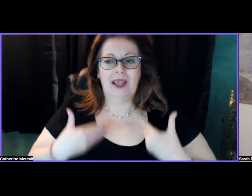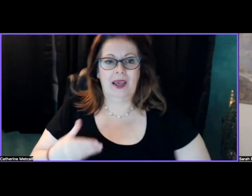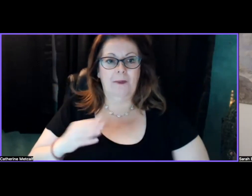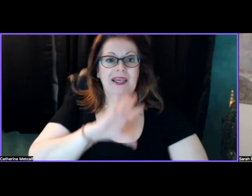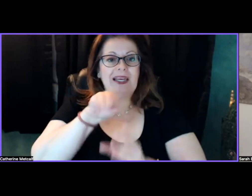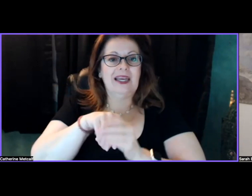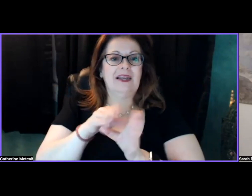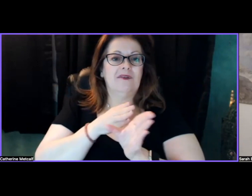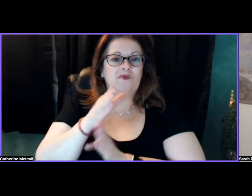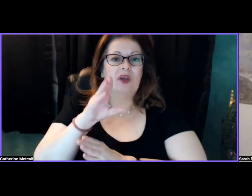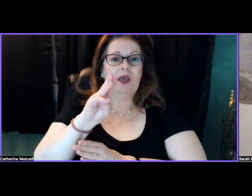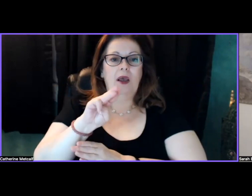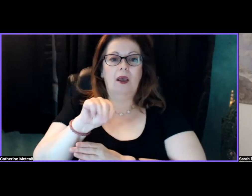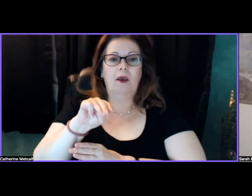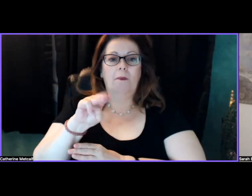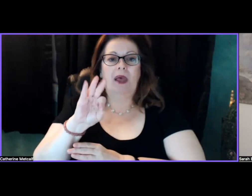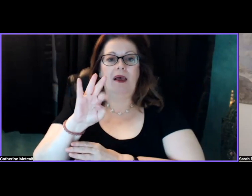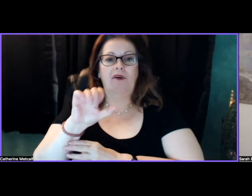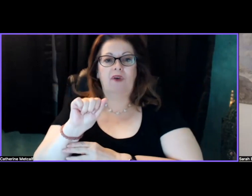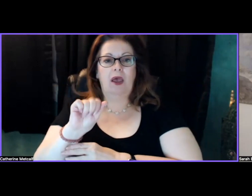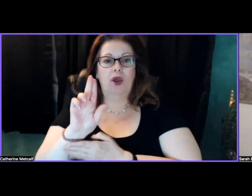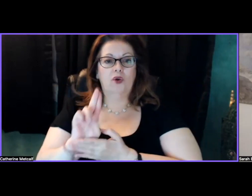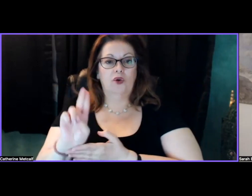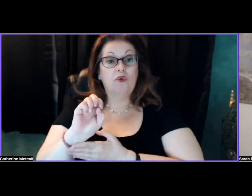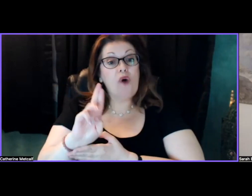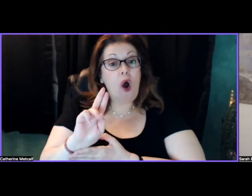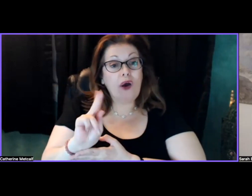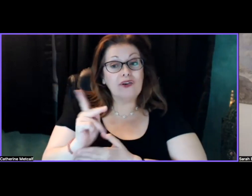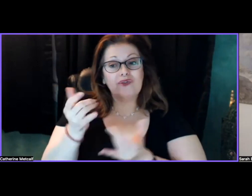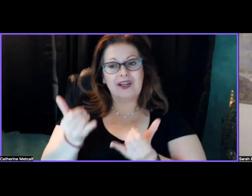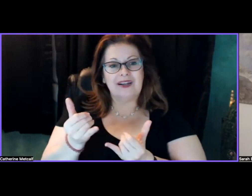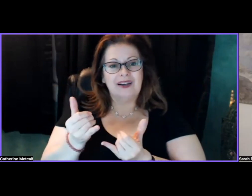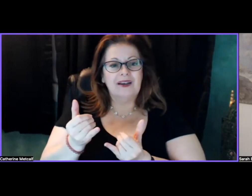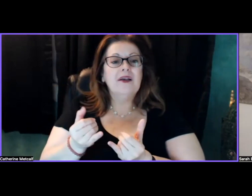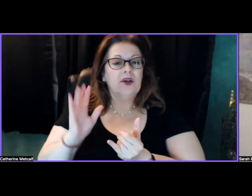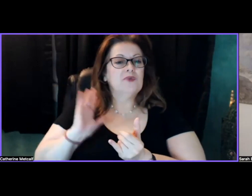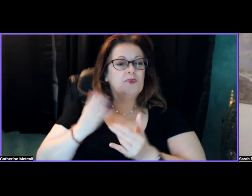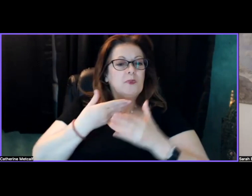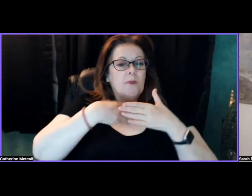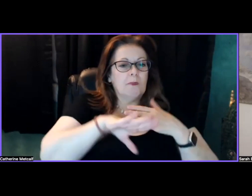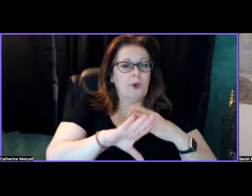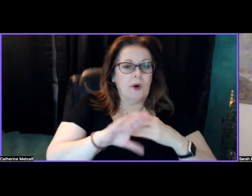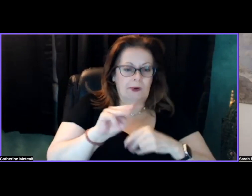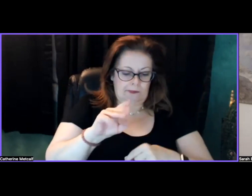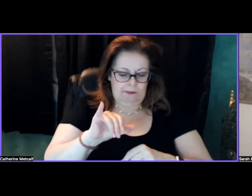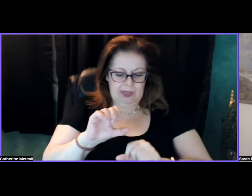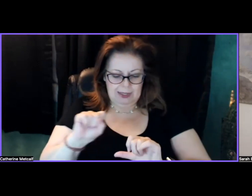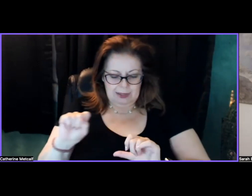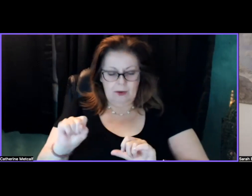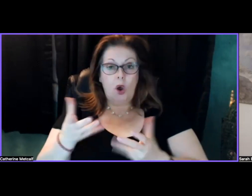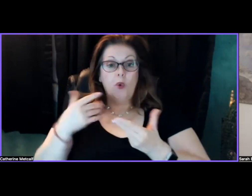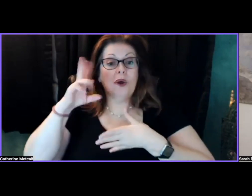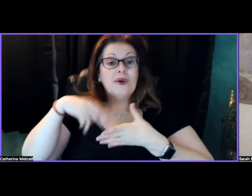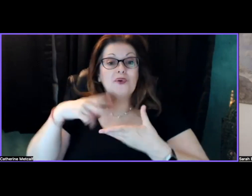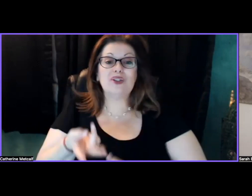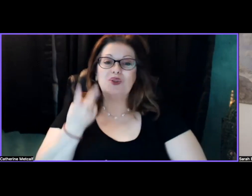at the University of Arkansas right now, but I'm originally from Mississippi, and I'm going to read two